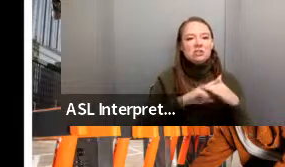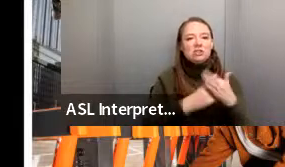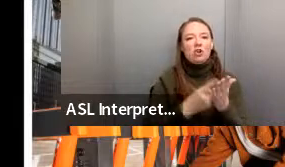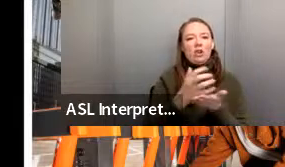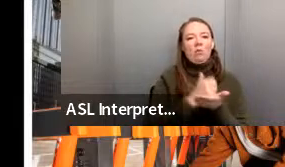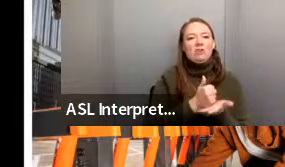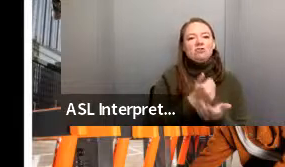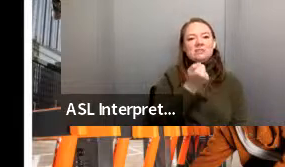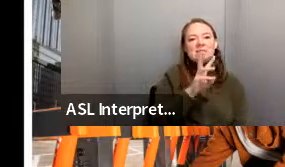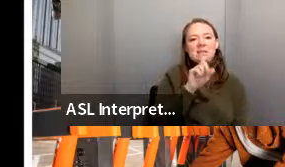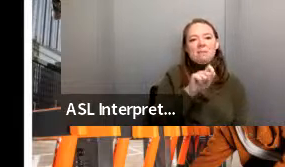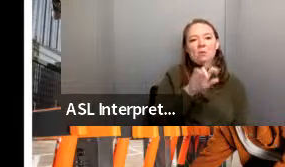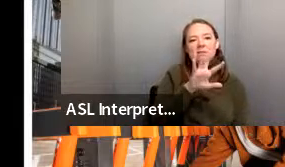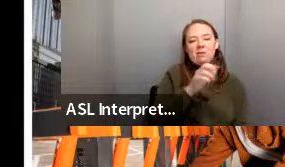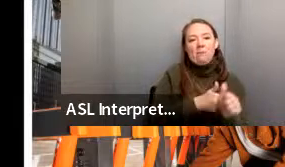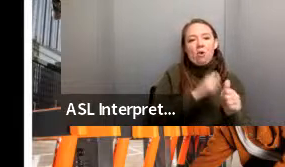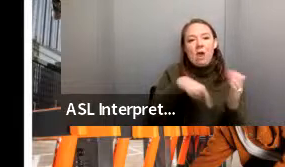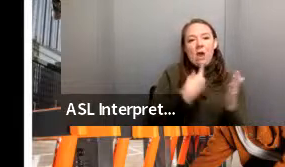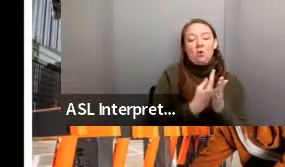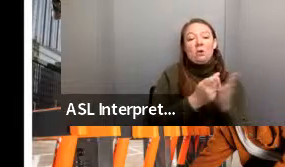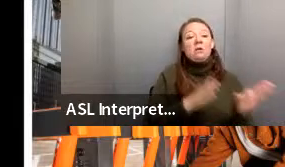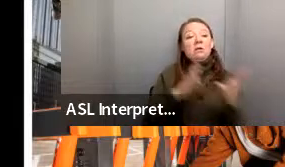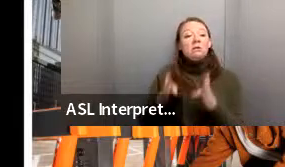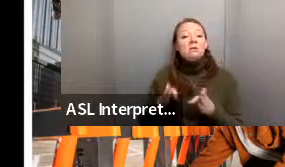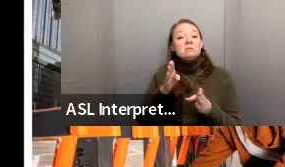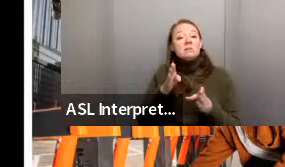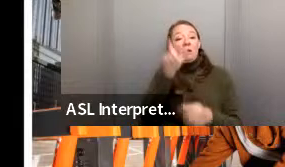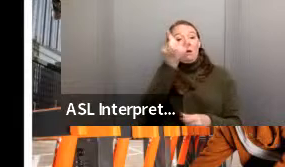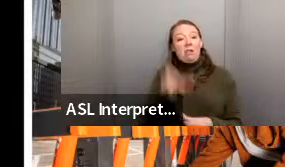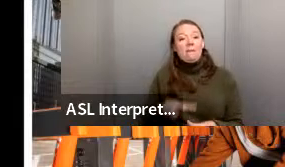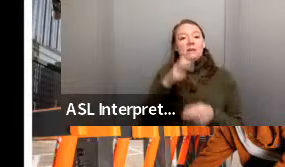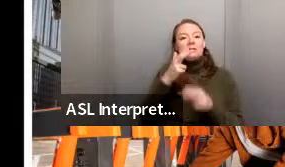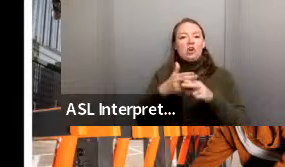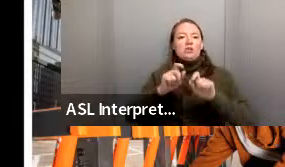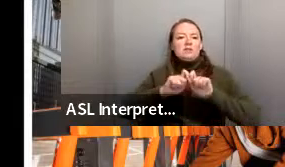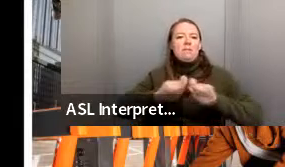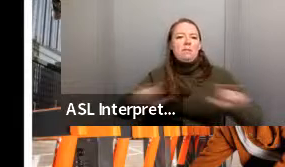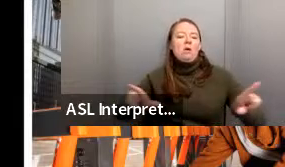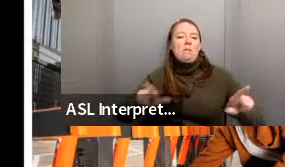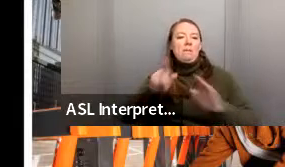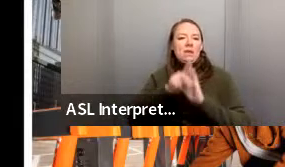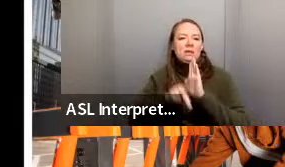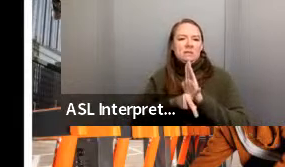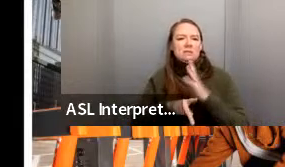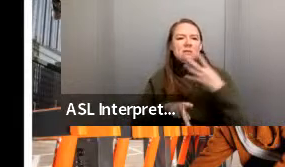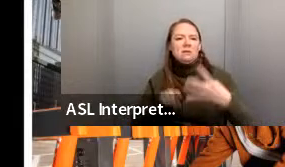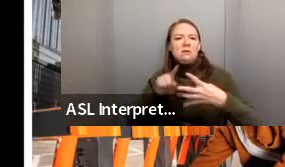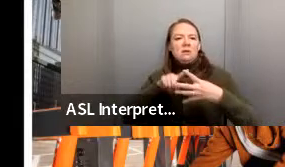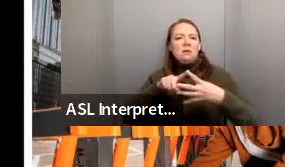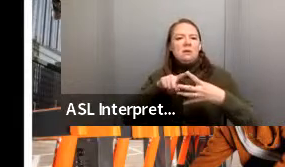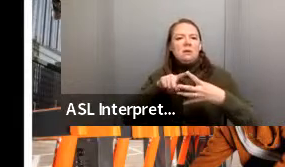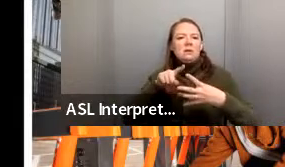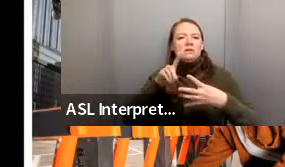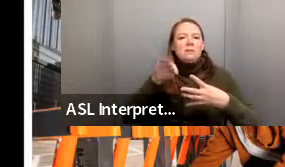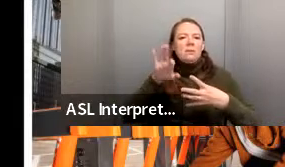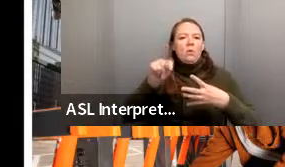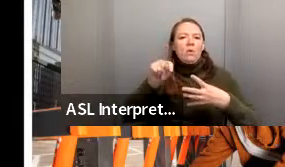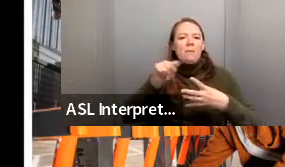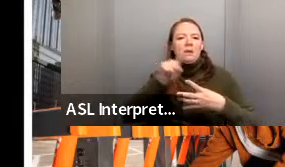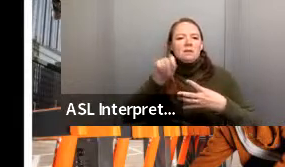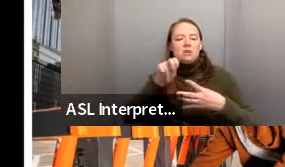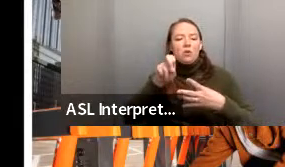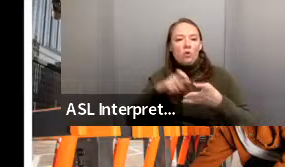The second column is titled Deployment Policies. The 4 bullets read Deployment Zone Requirements, Geofencing